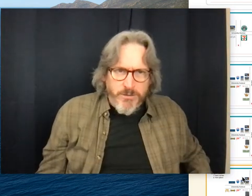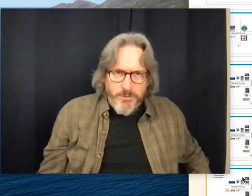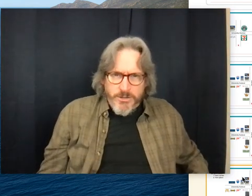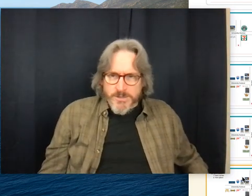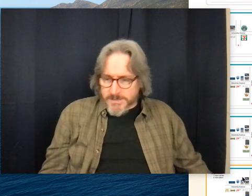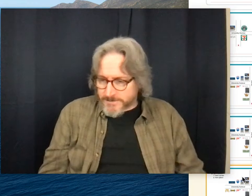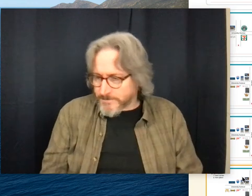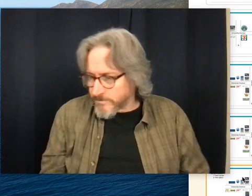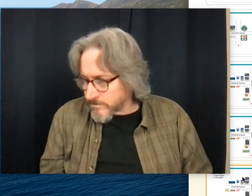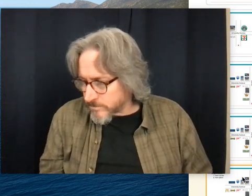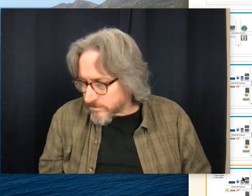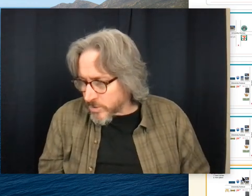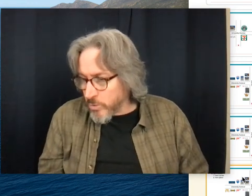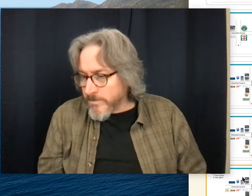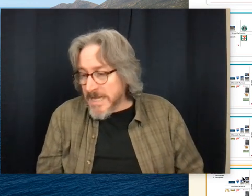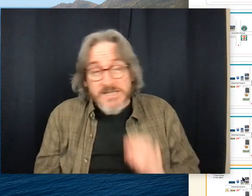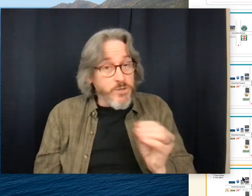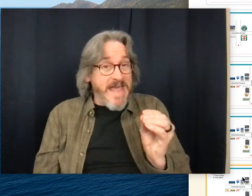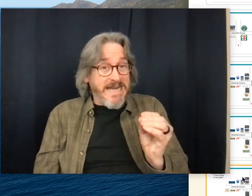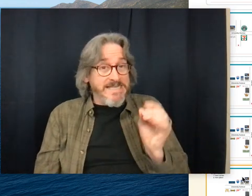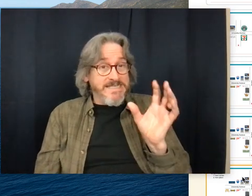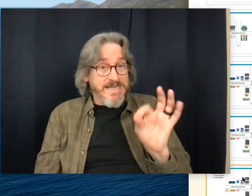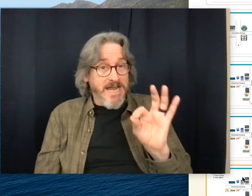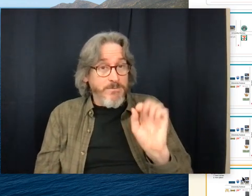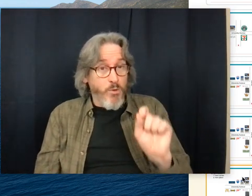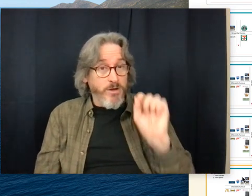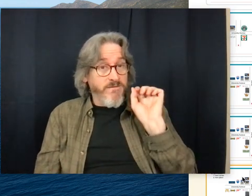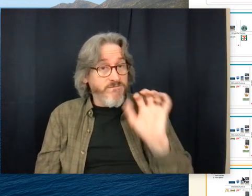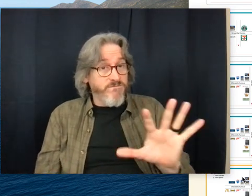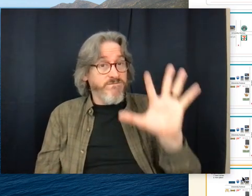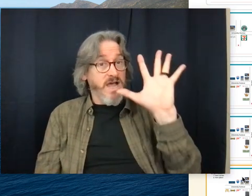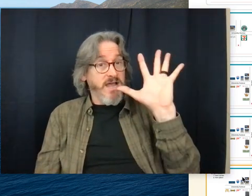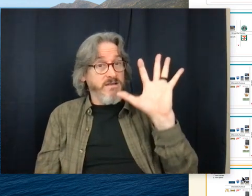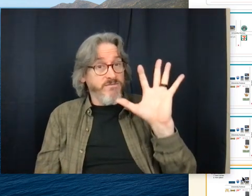making really weird noises. Cool. So that is 9.5.